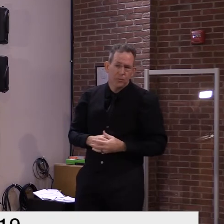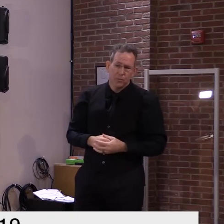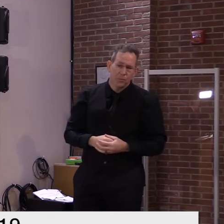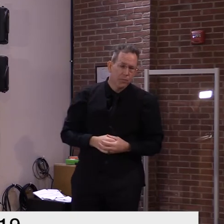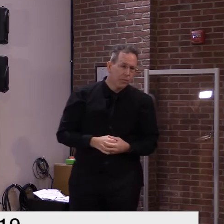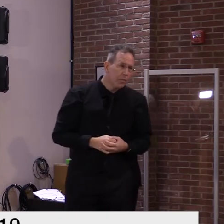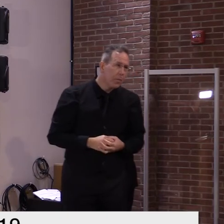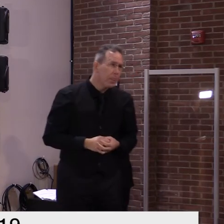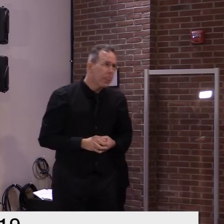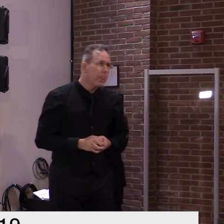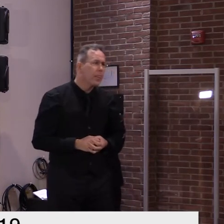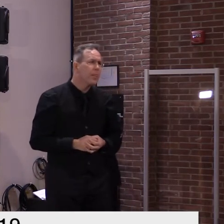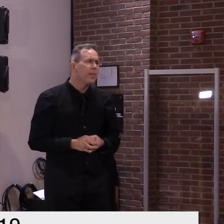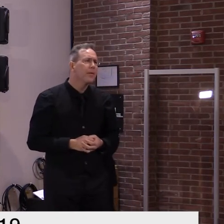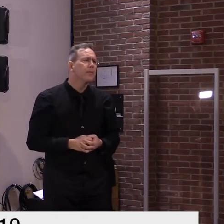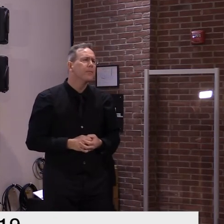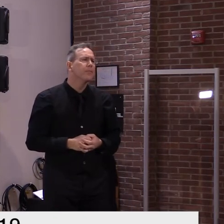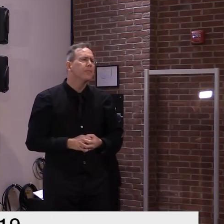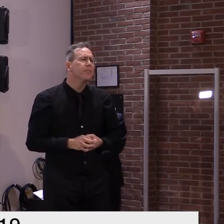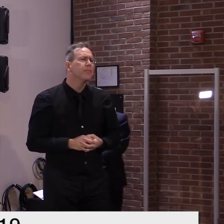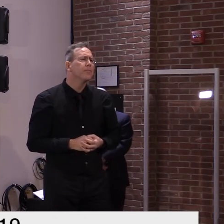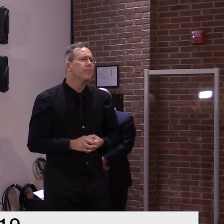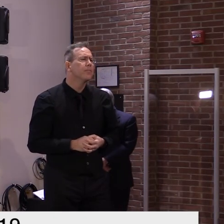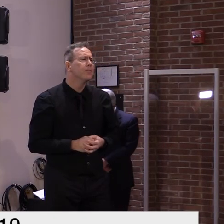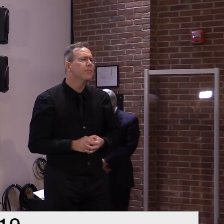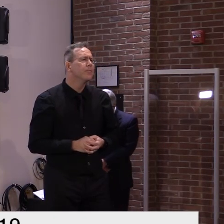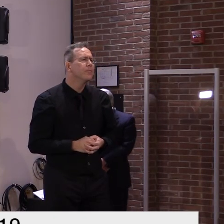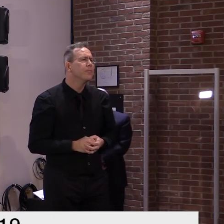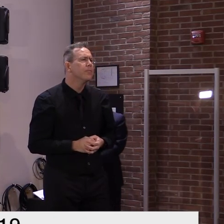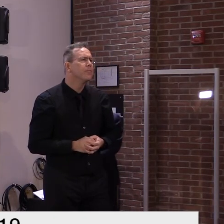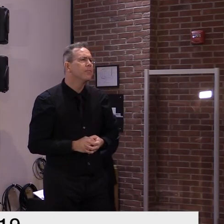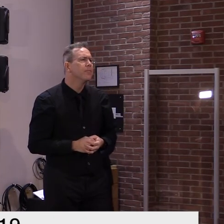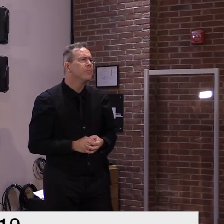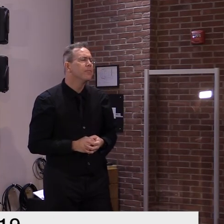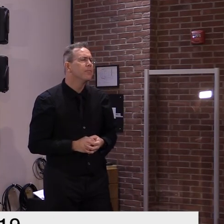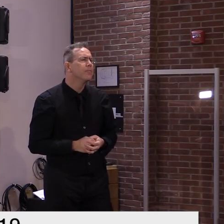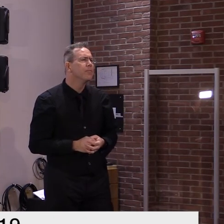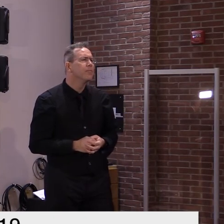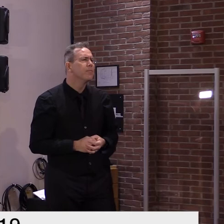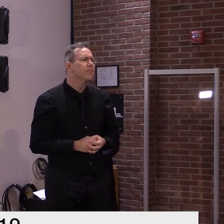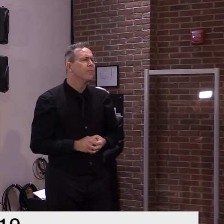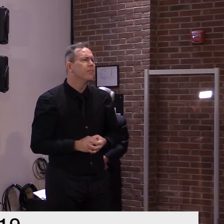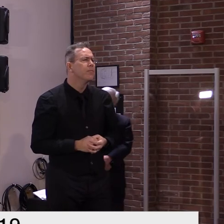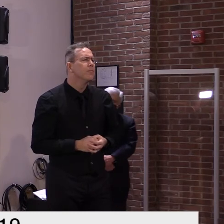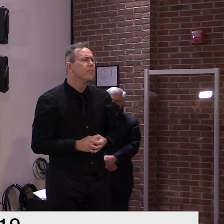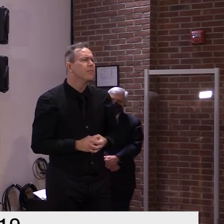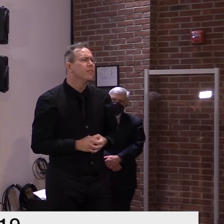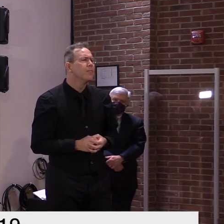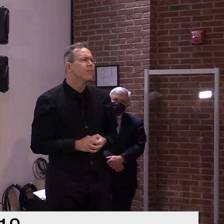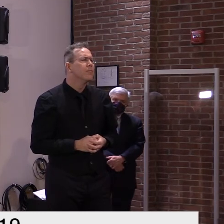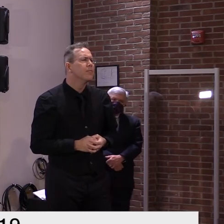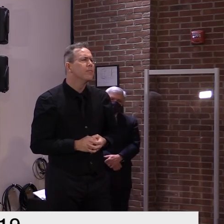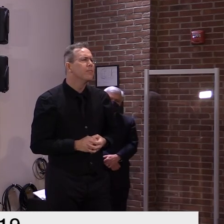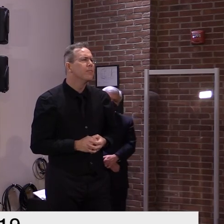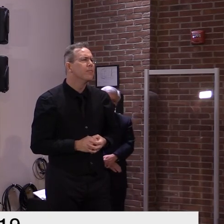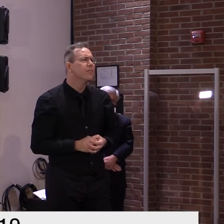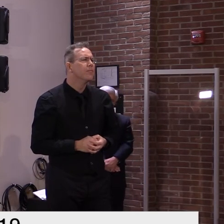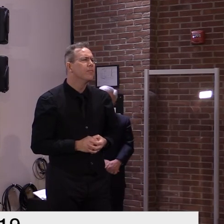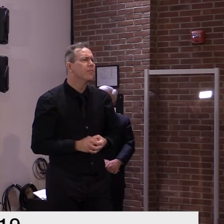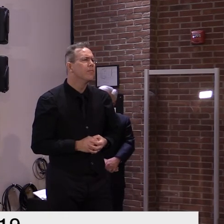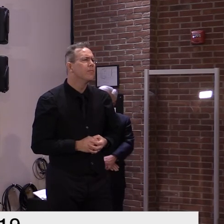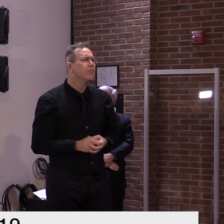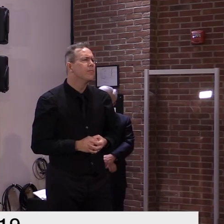most critical components you'd like to see come out of the next stimulus and relief package from Washington? Seems like